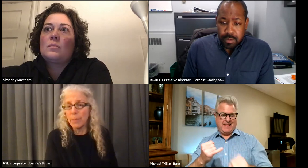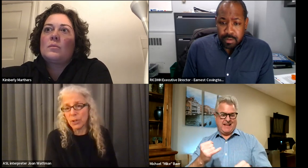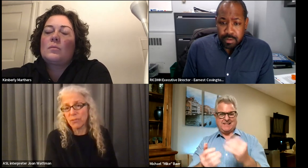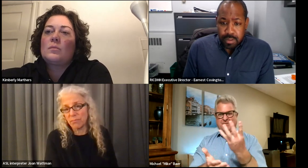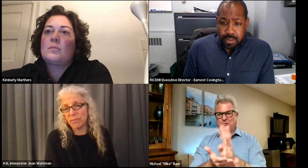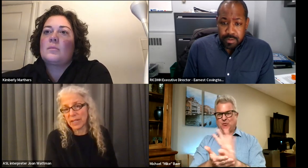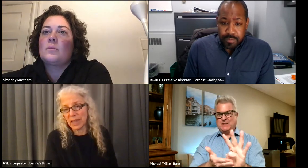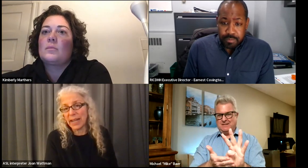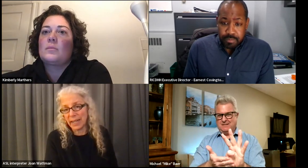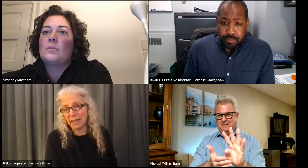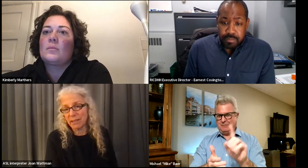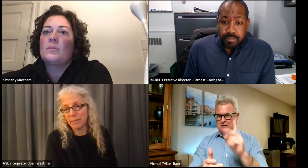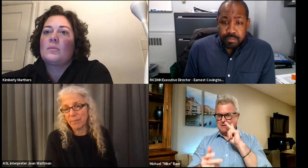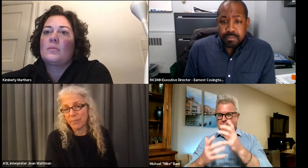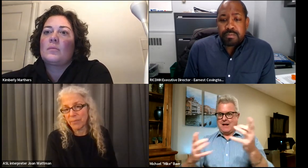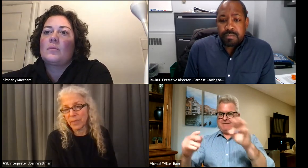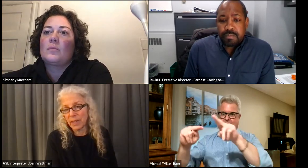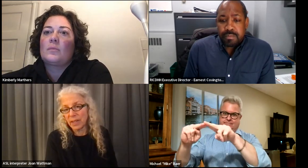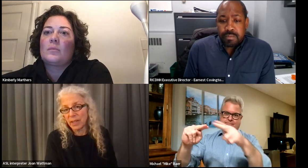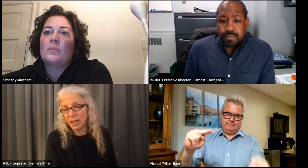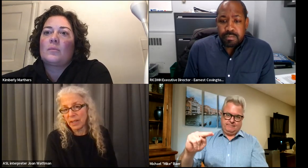With the numbers declining